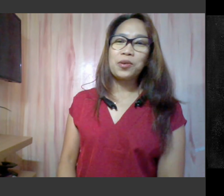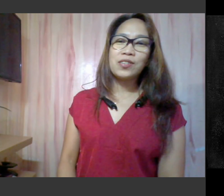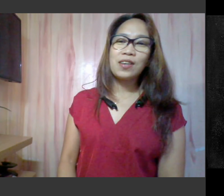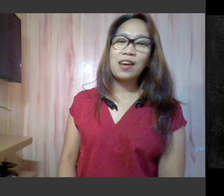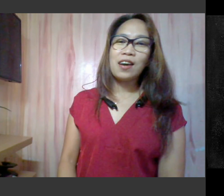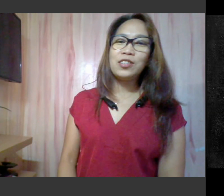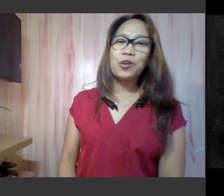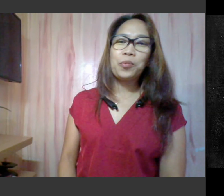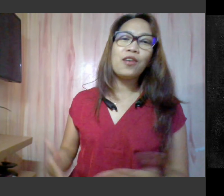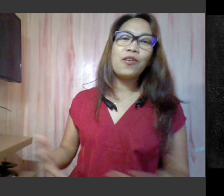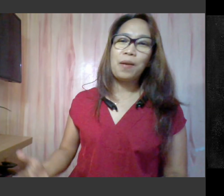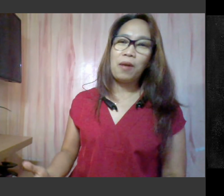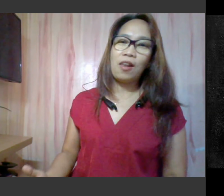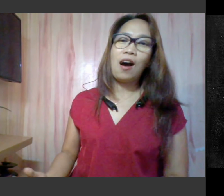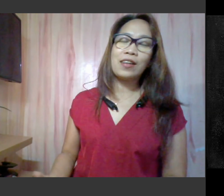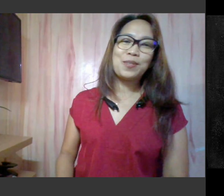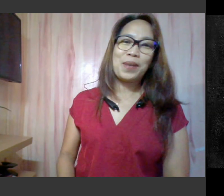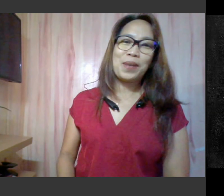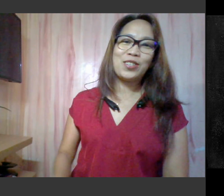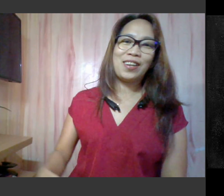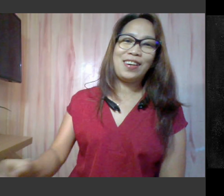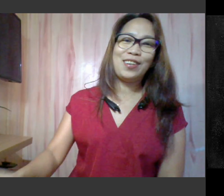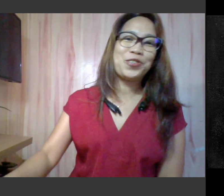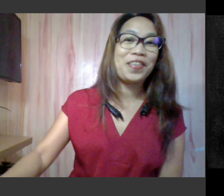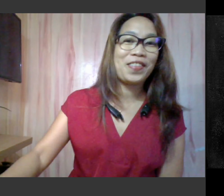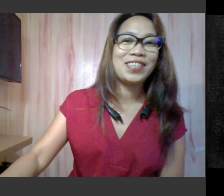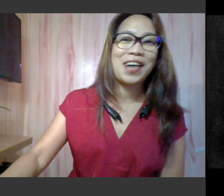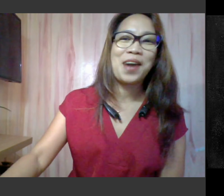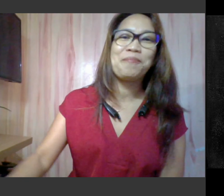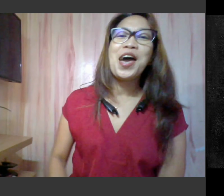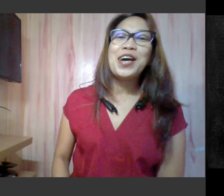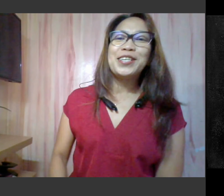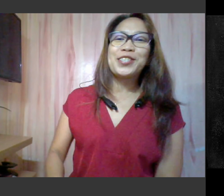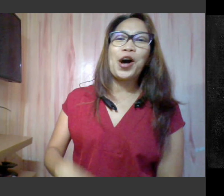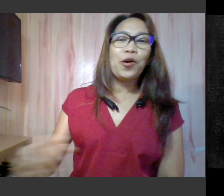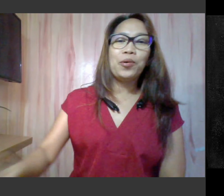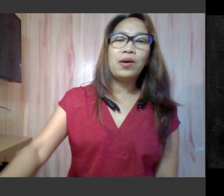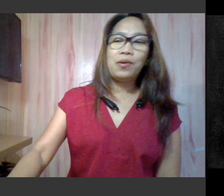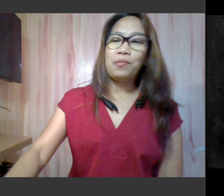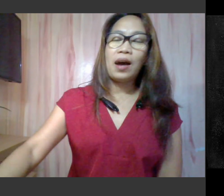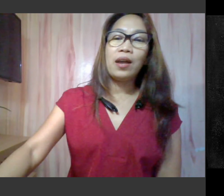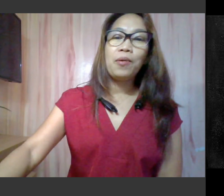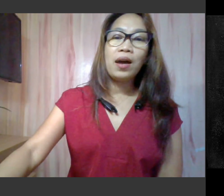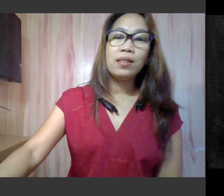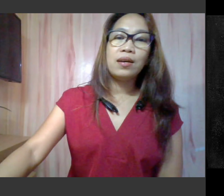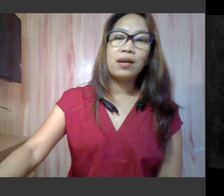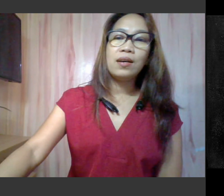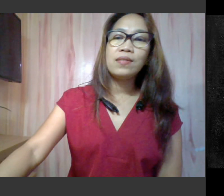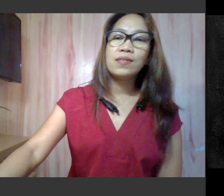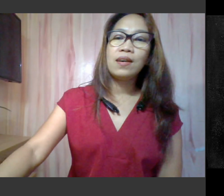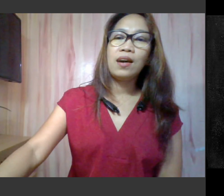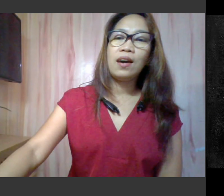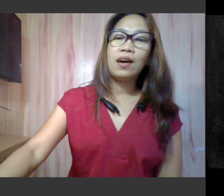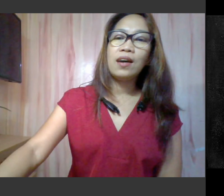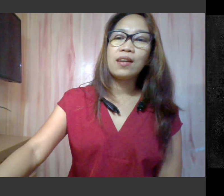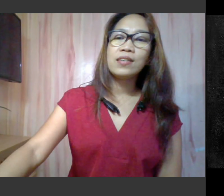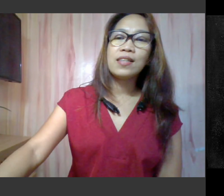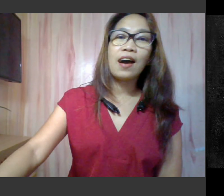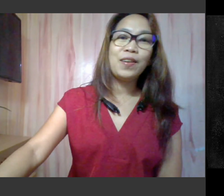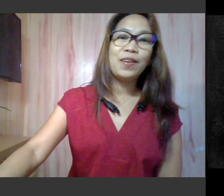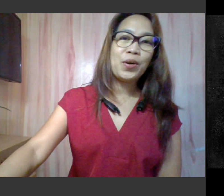these words. And we hear them a lot, especially during this time. So, right away, let's